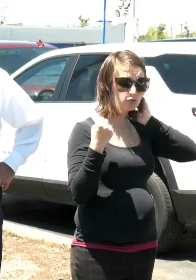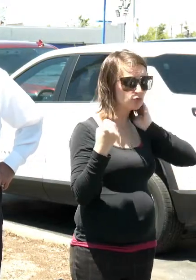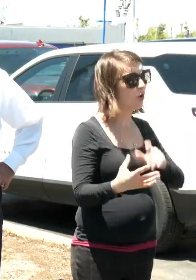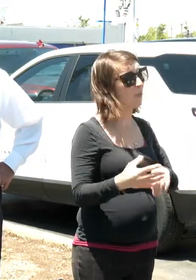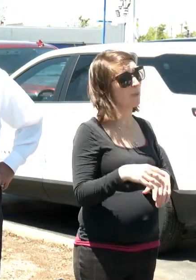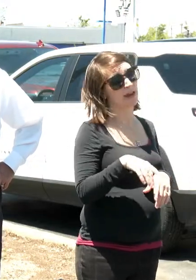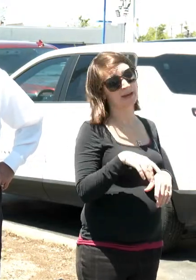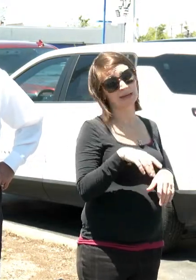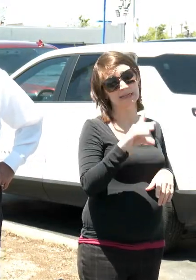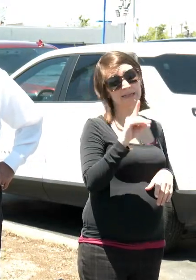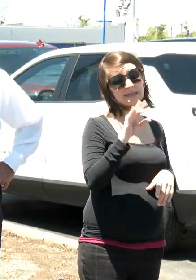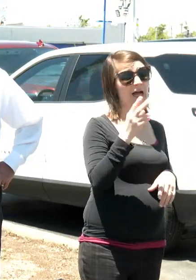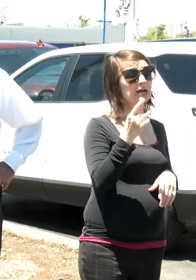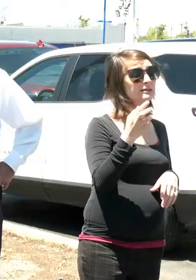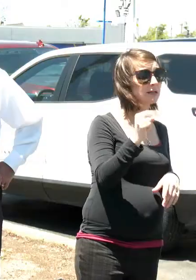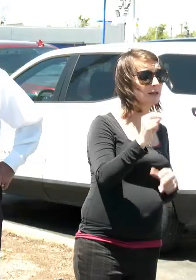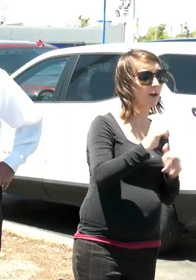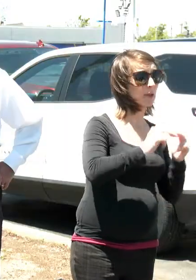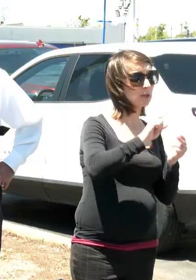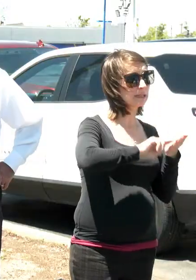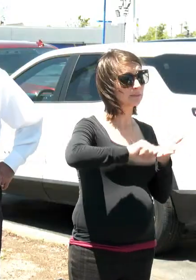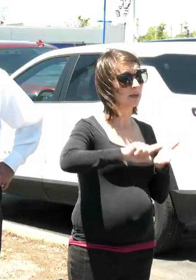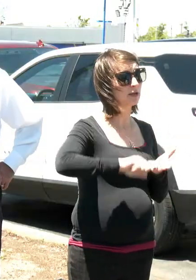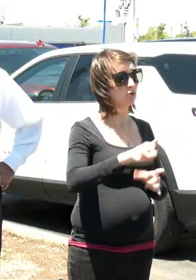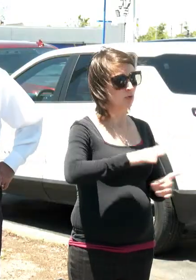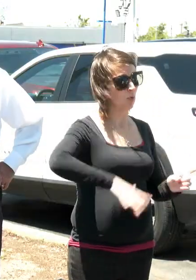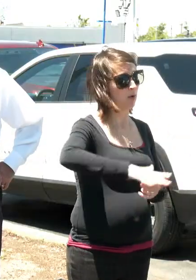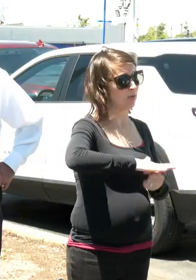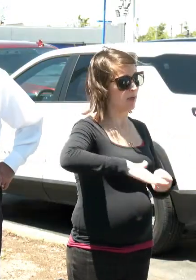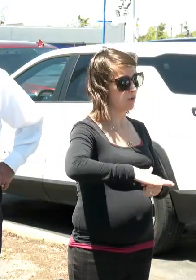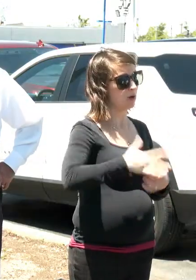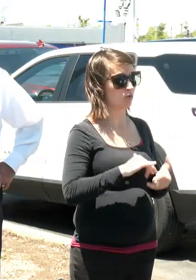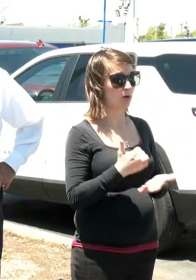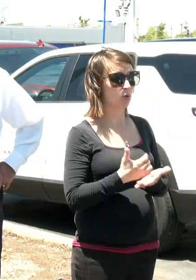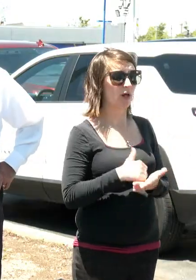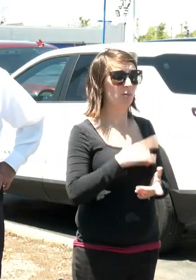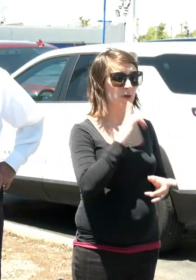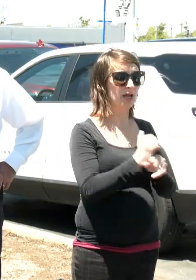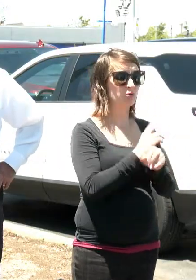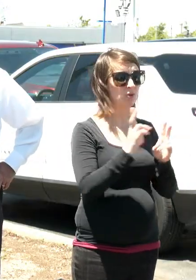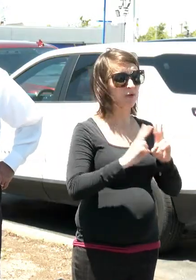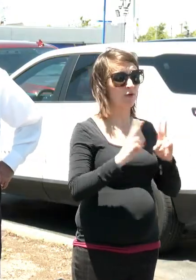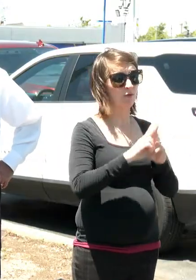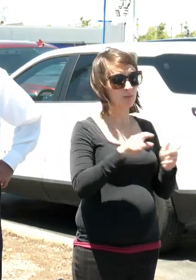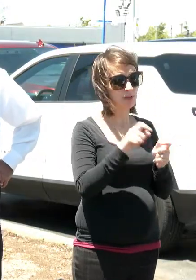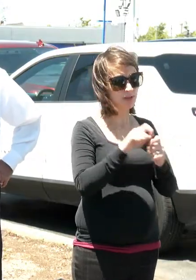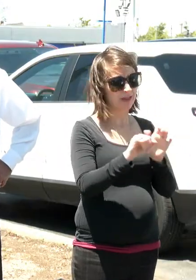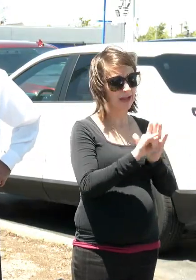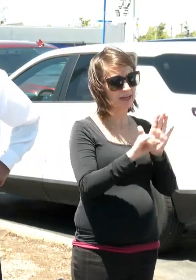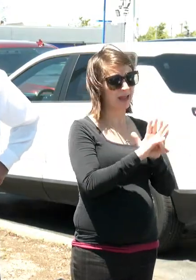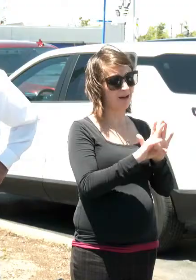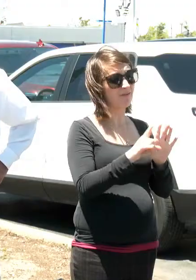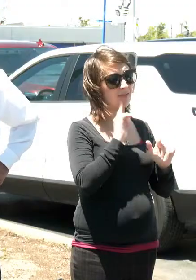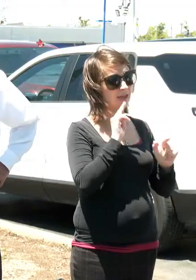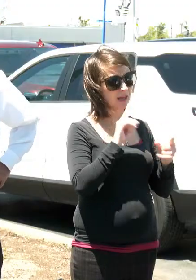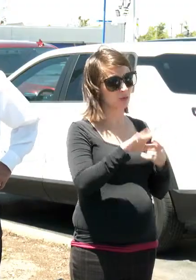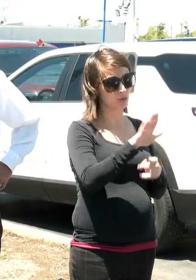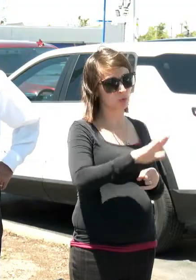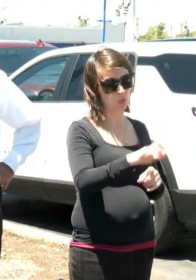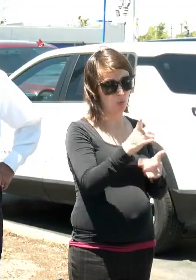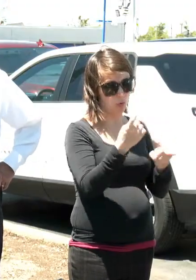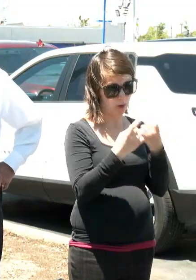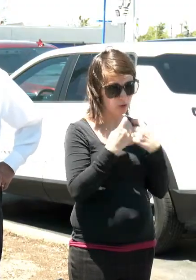builders from around the region engaged in helping us to very specifically identify the answers to your questions. There are questions that I